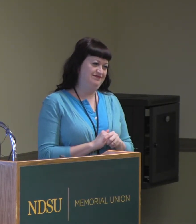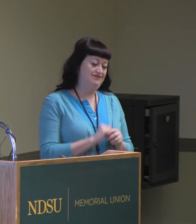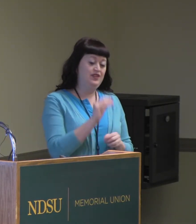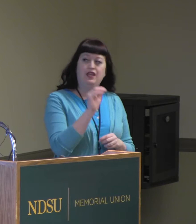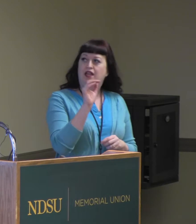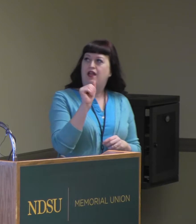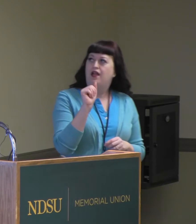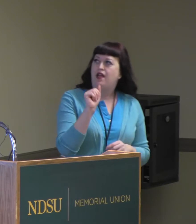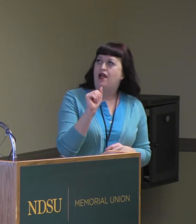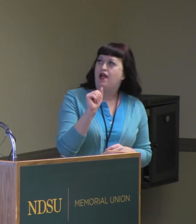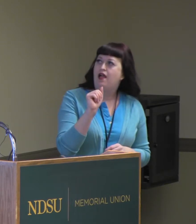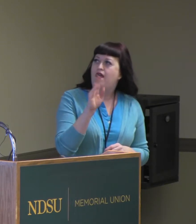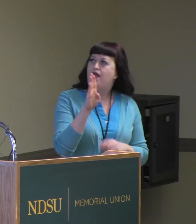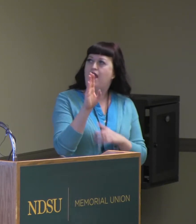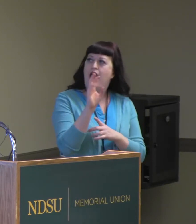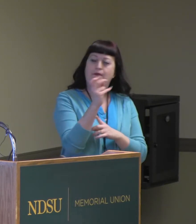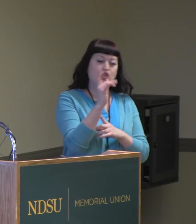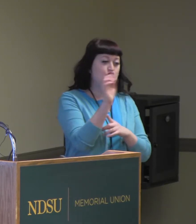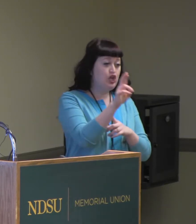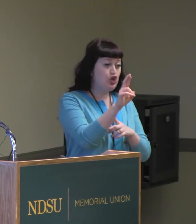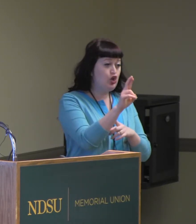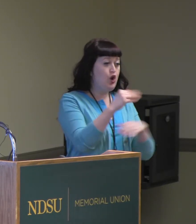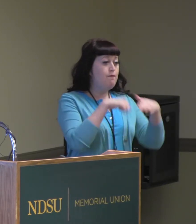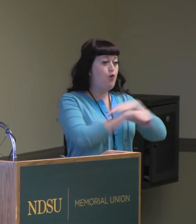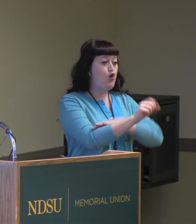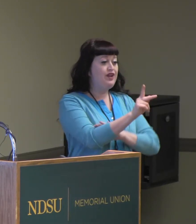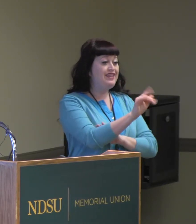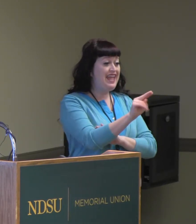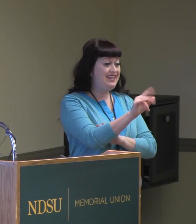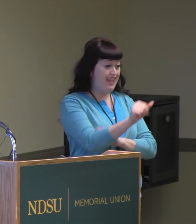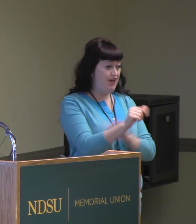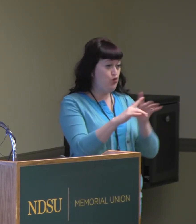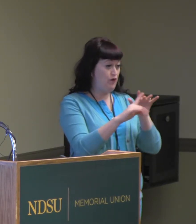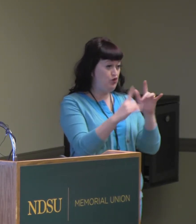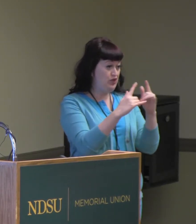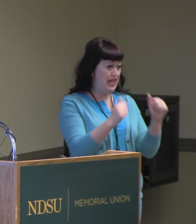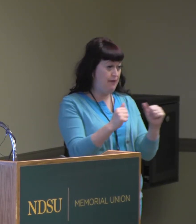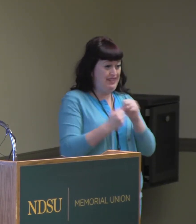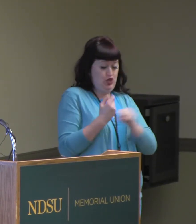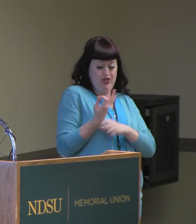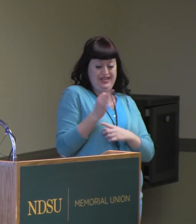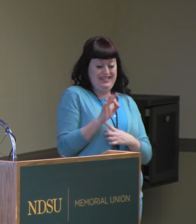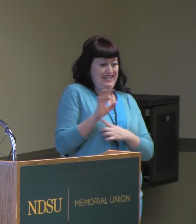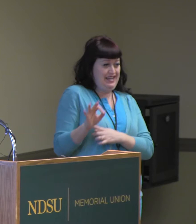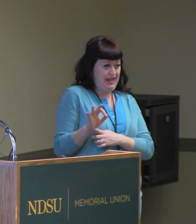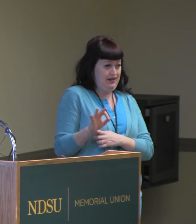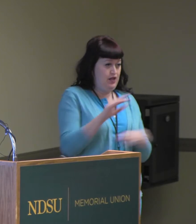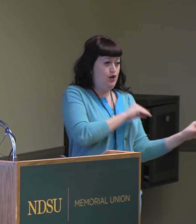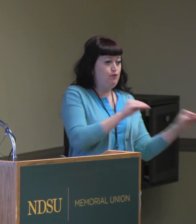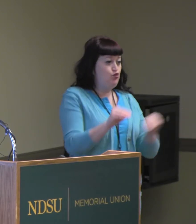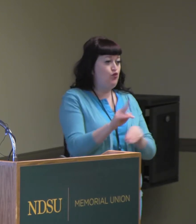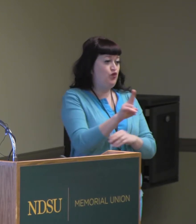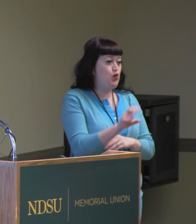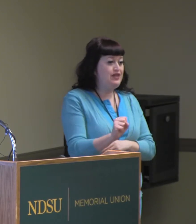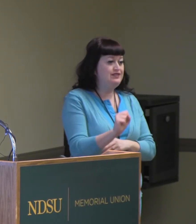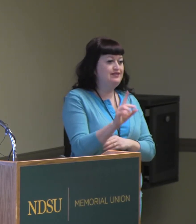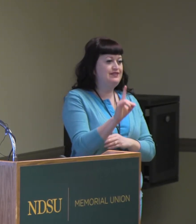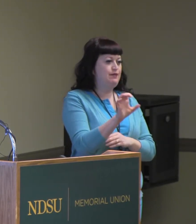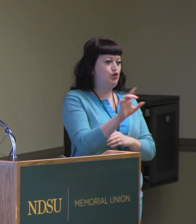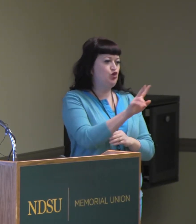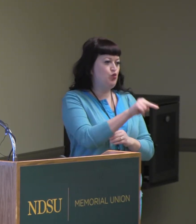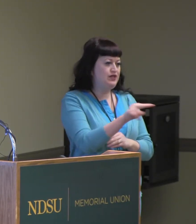Abshir Omar. Abshir was born in a Kenyan refugee camp in 1999. He came to the U.S. on